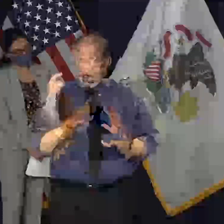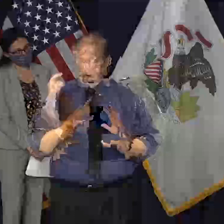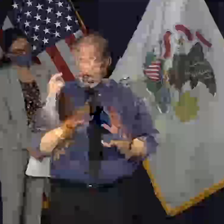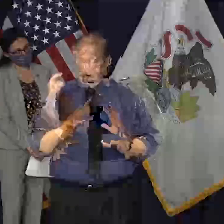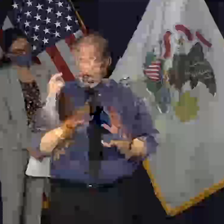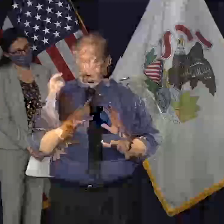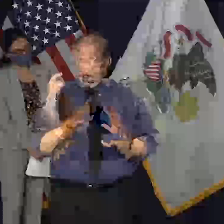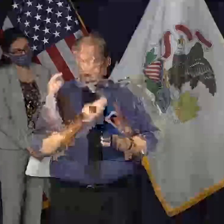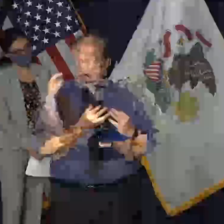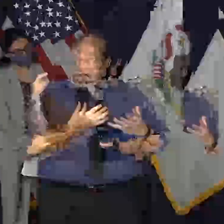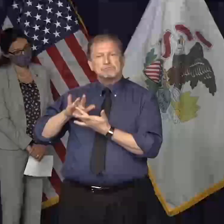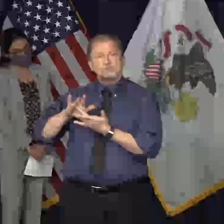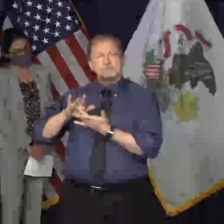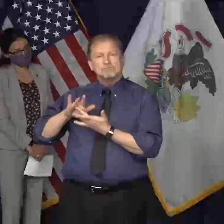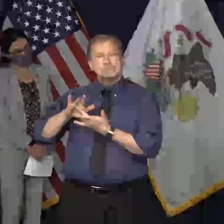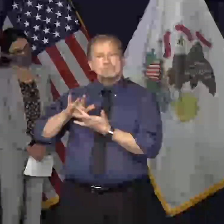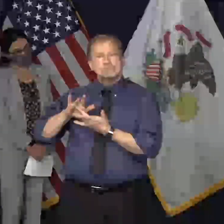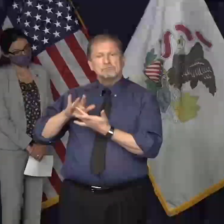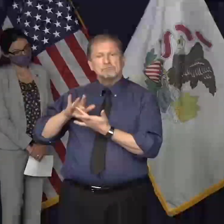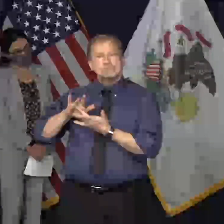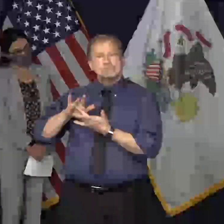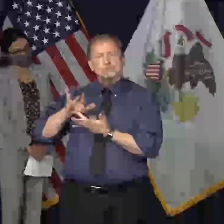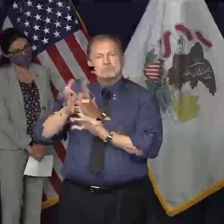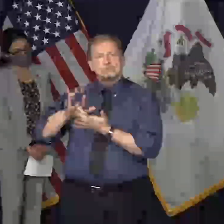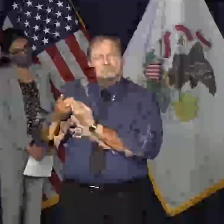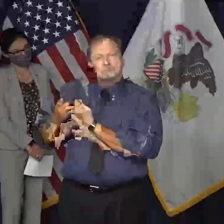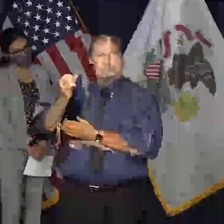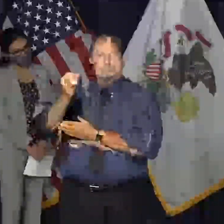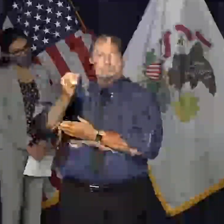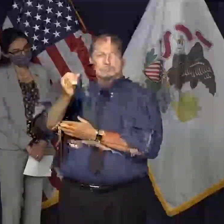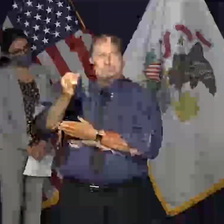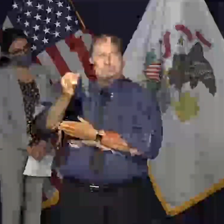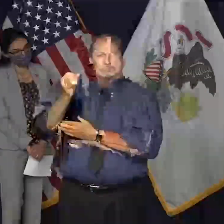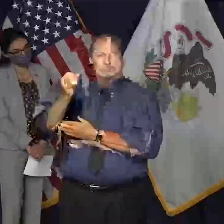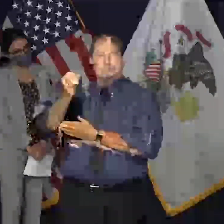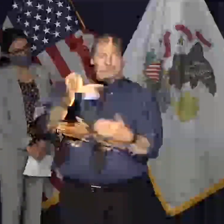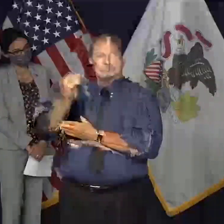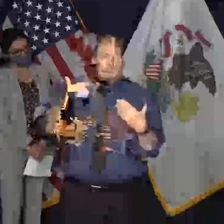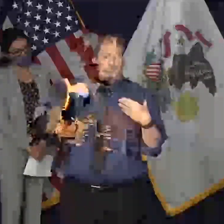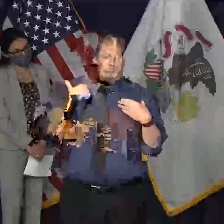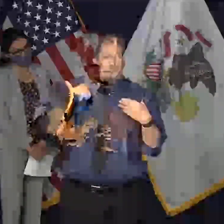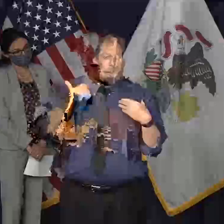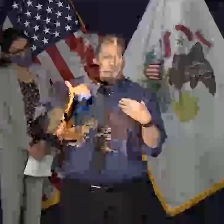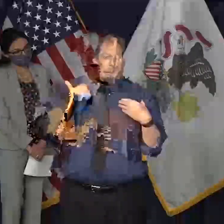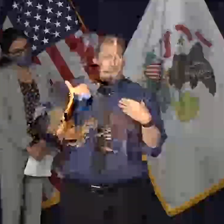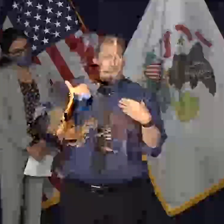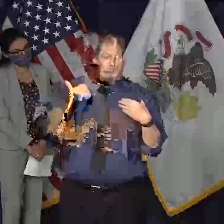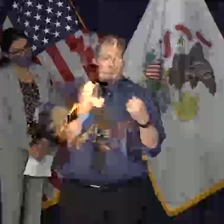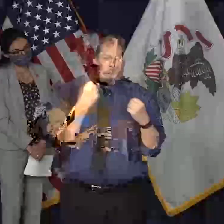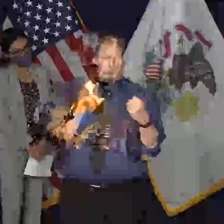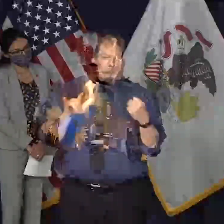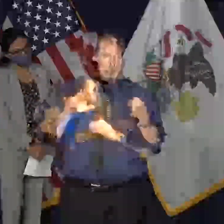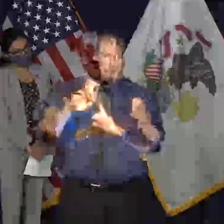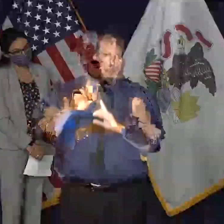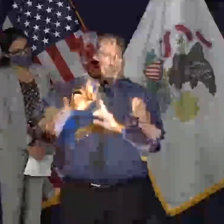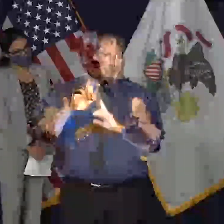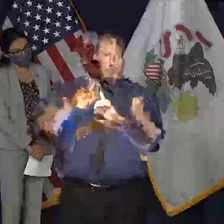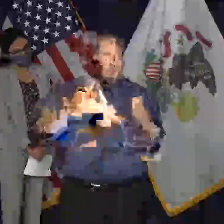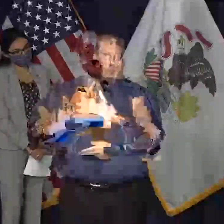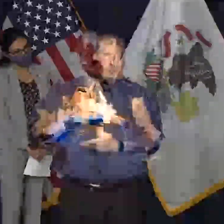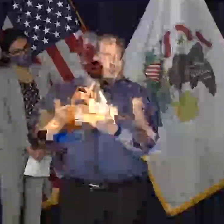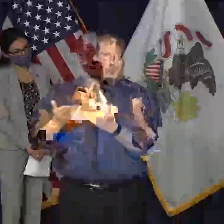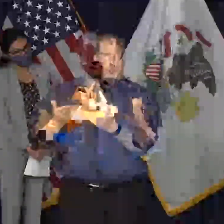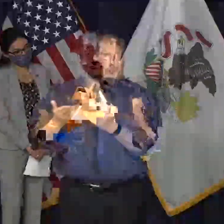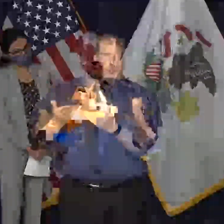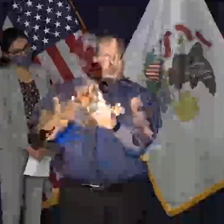or city public health departments. The Illinois Department of Human Services has also utilized our Illinois Welcoming